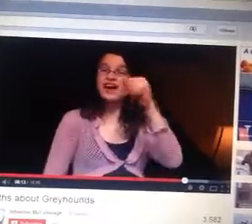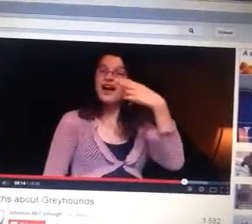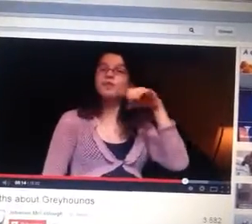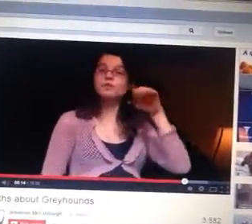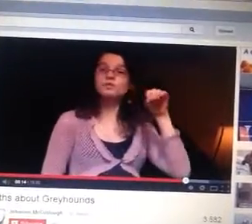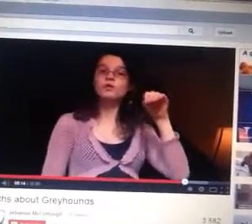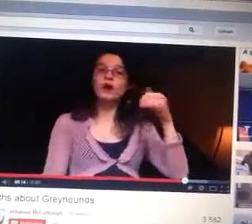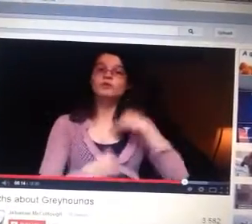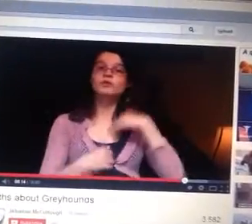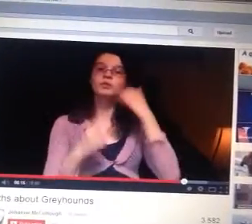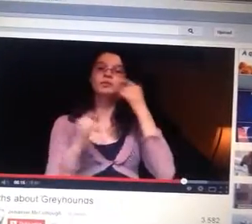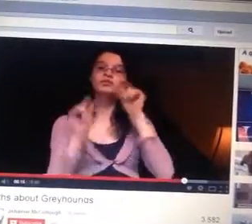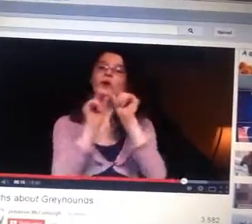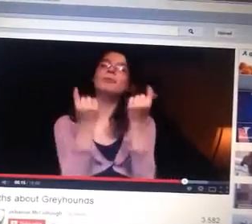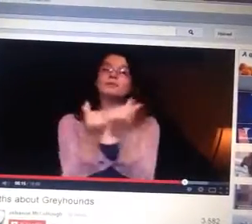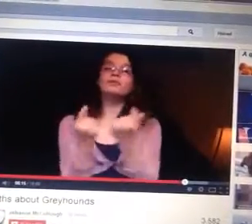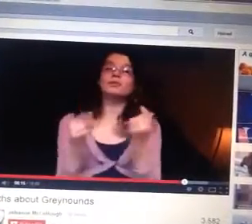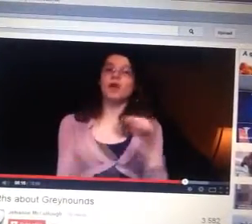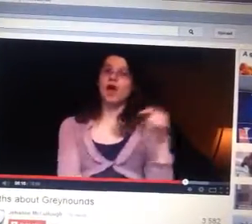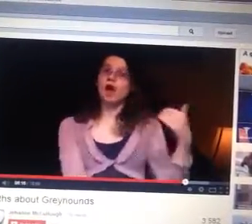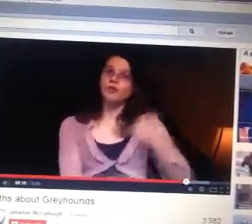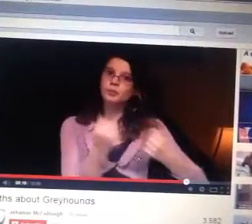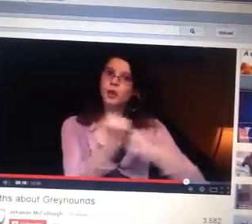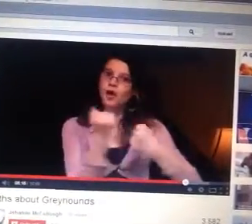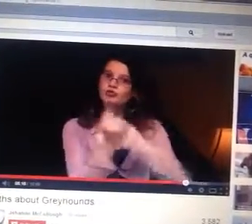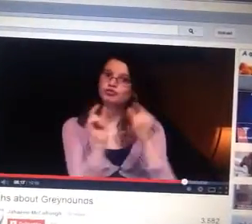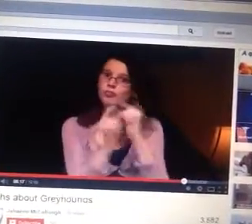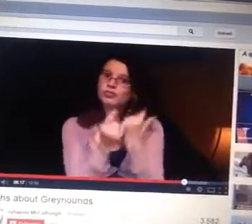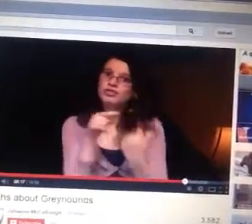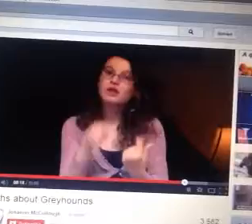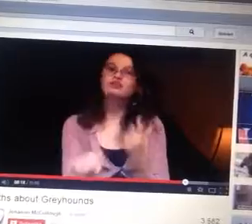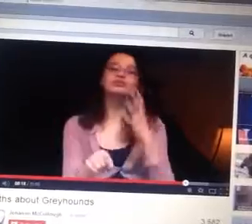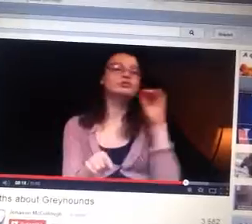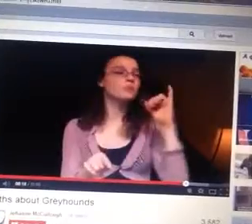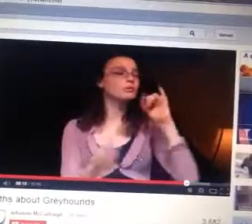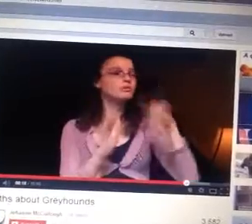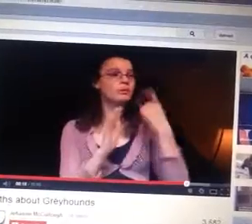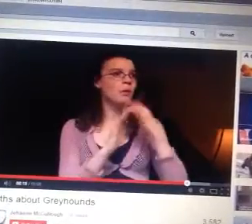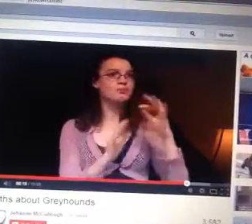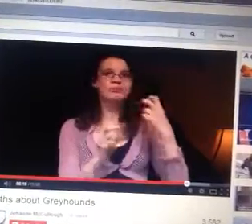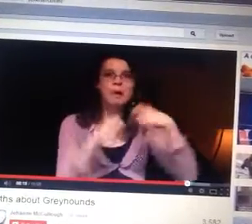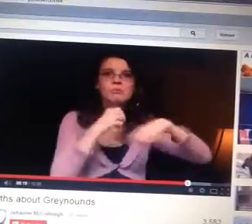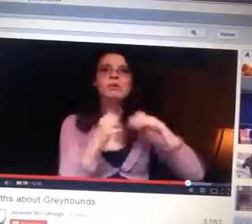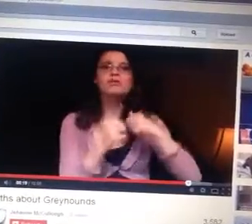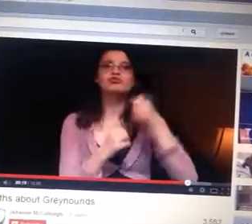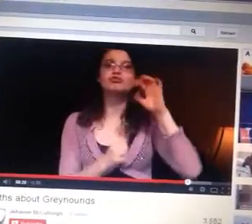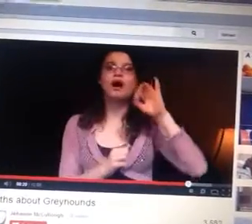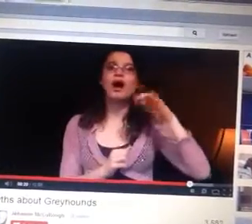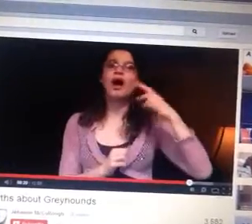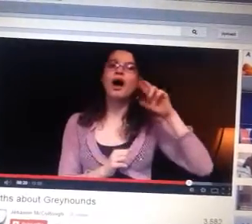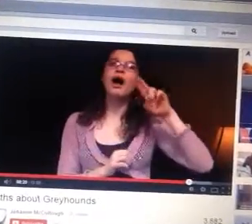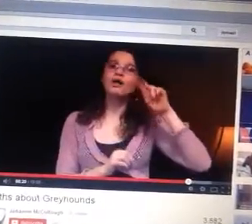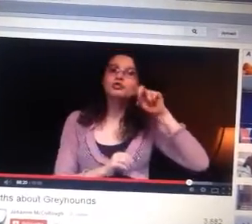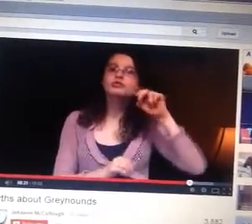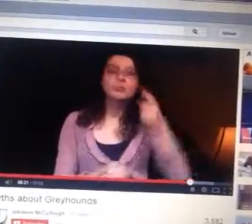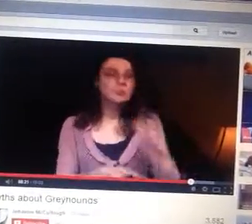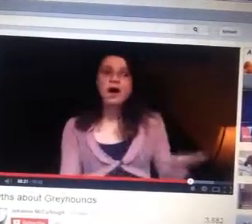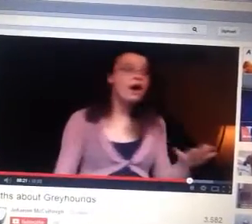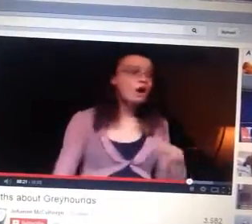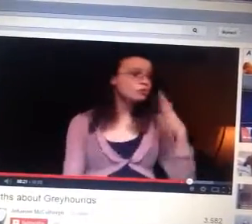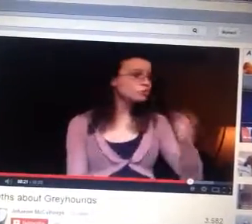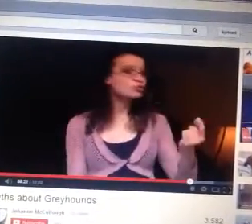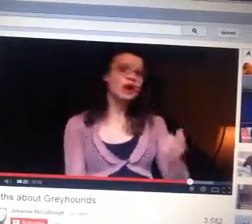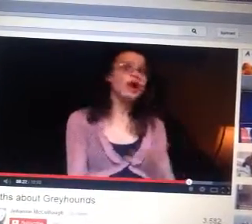But it is a good idea to have group to support each other, to learn, to see